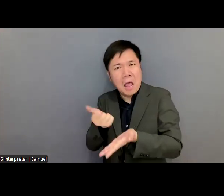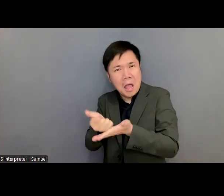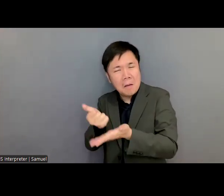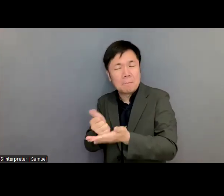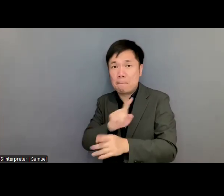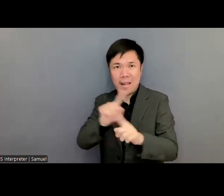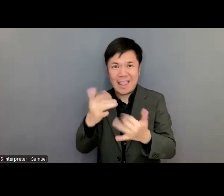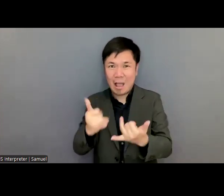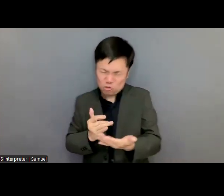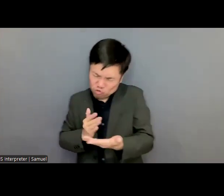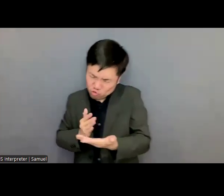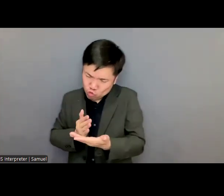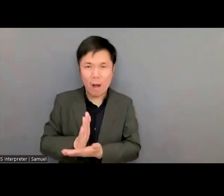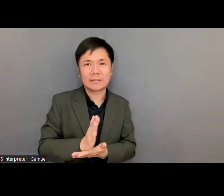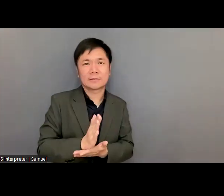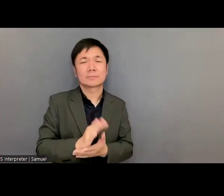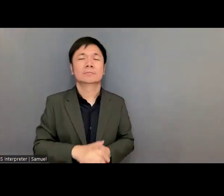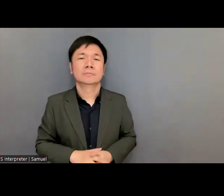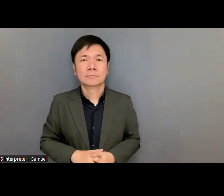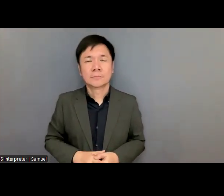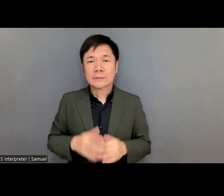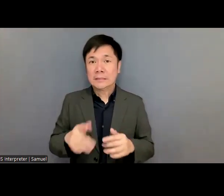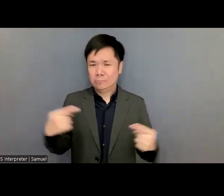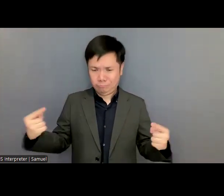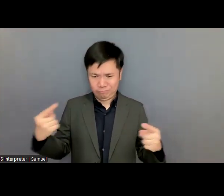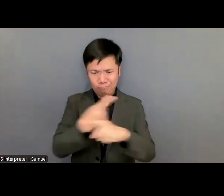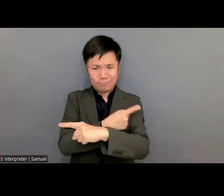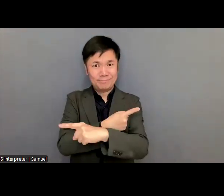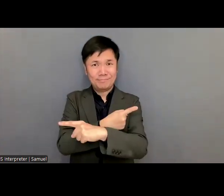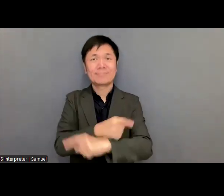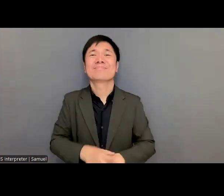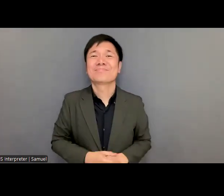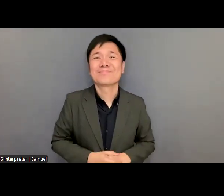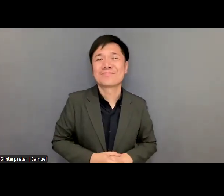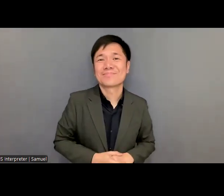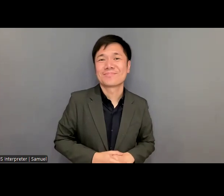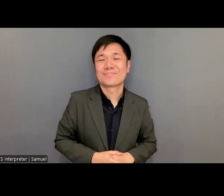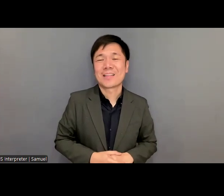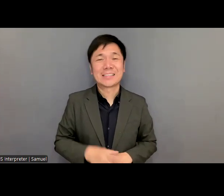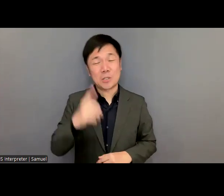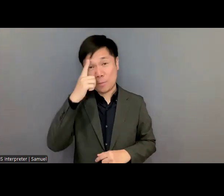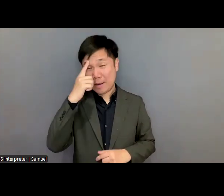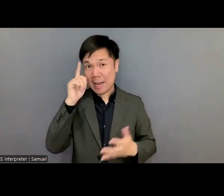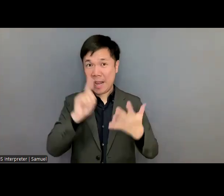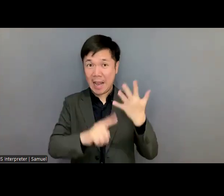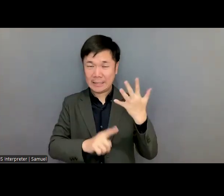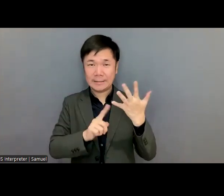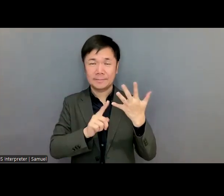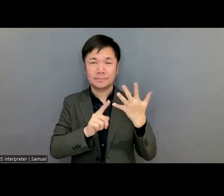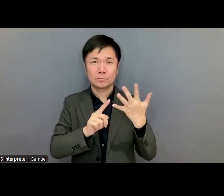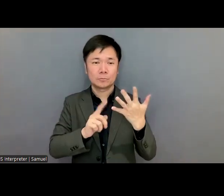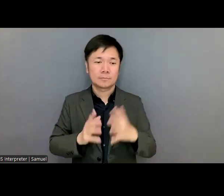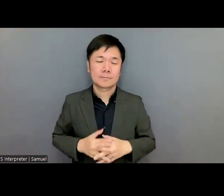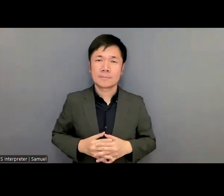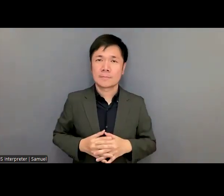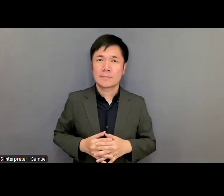a right-based approach. This is where the paradox is. That is why the last point is that there should be